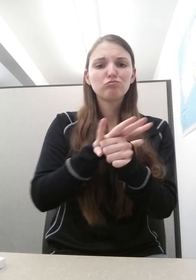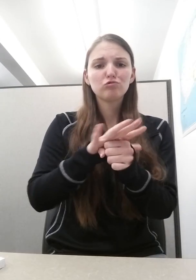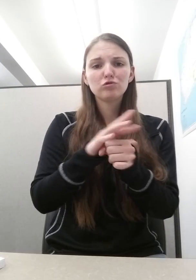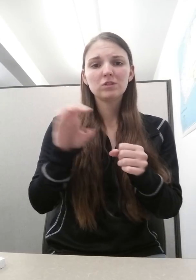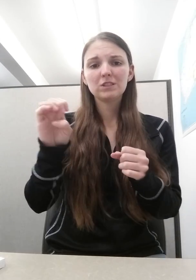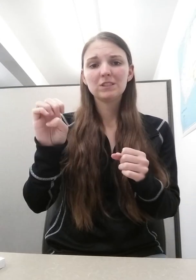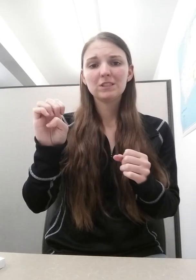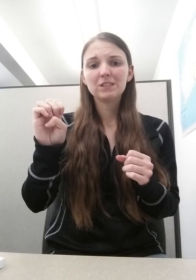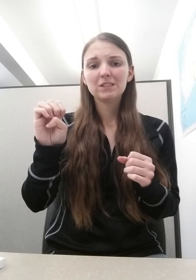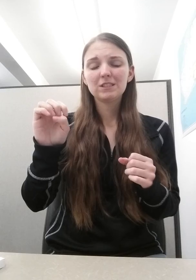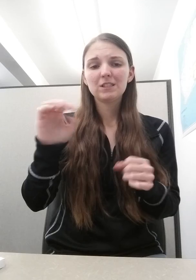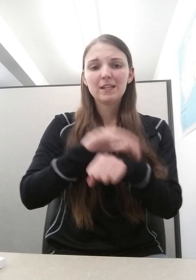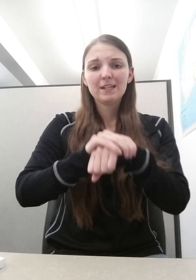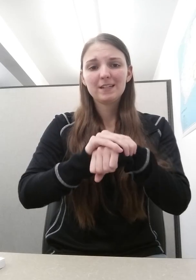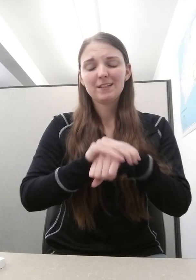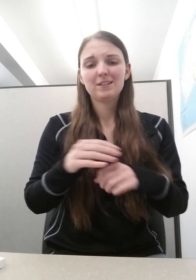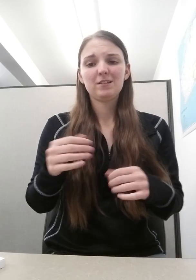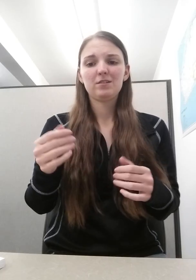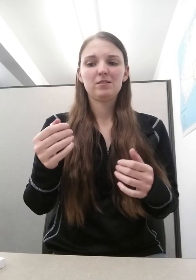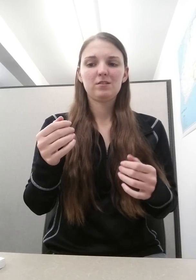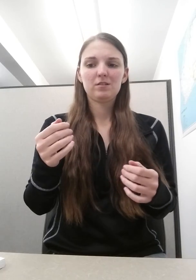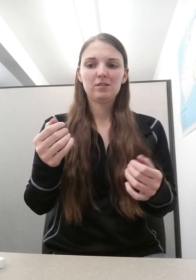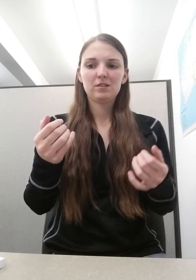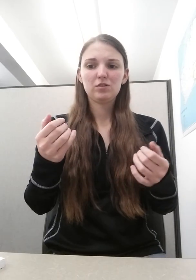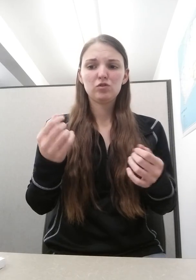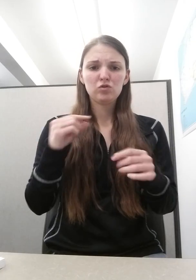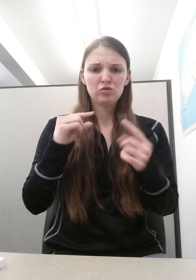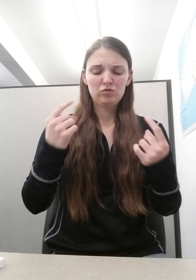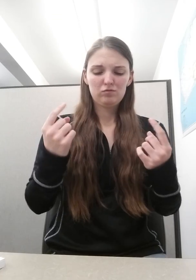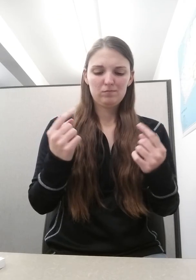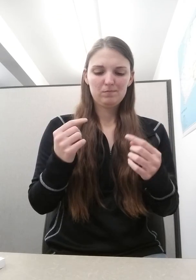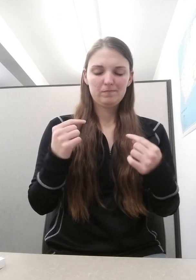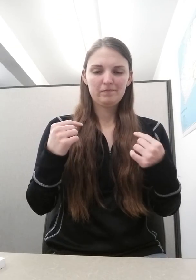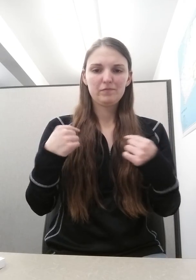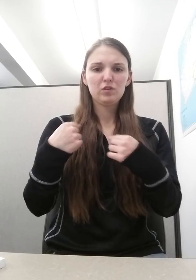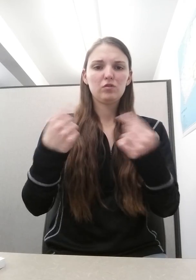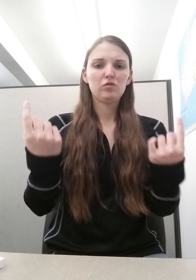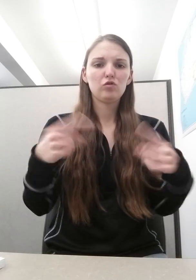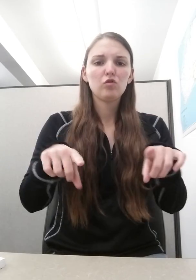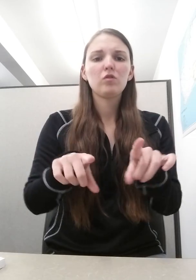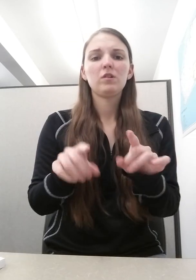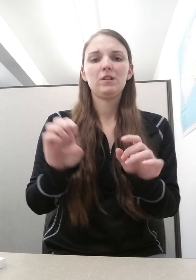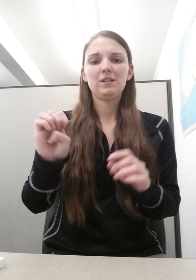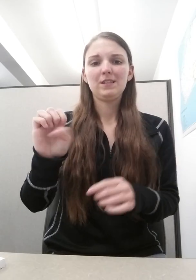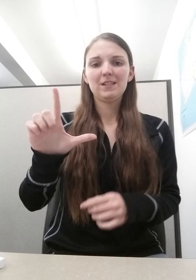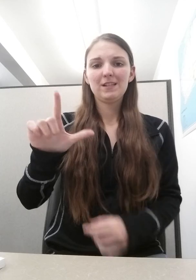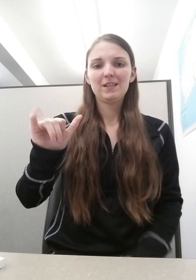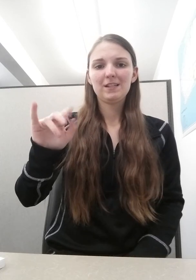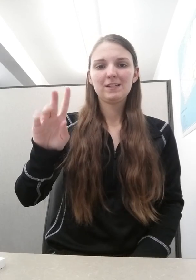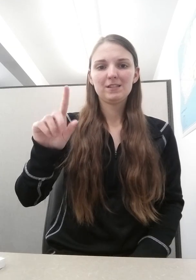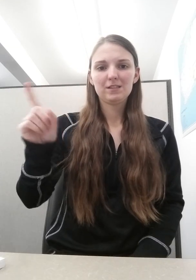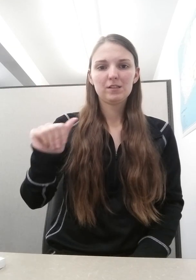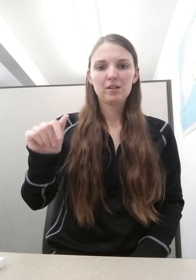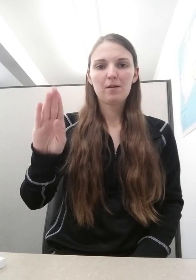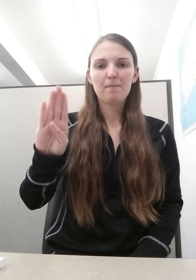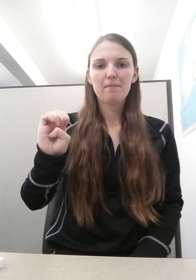era. So when we think about Stratford, it's a very small town, and yet it had something really important for a man like John